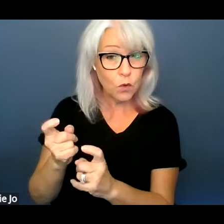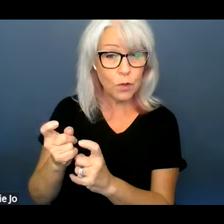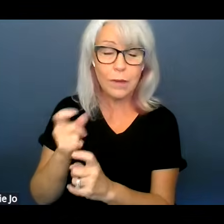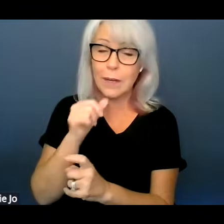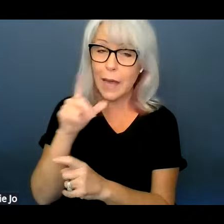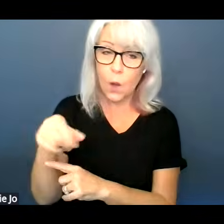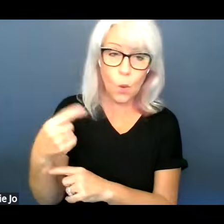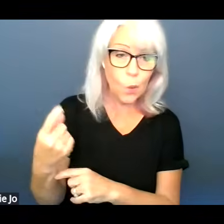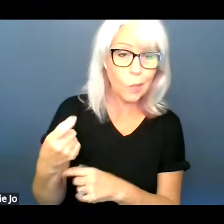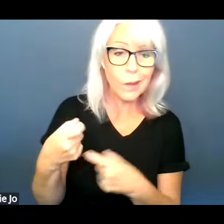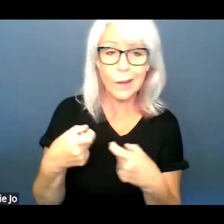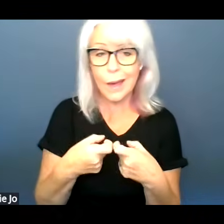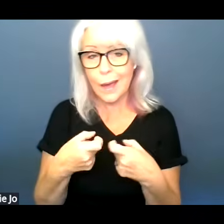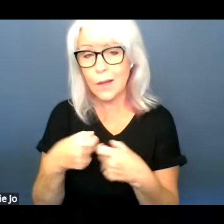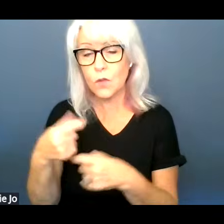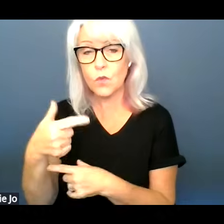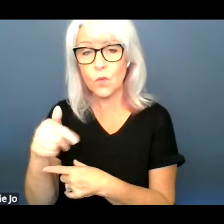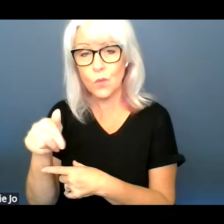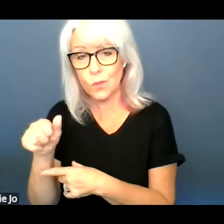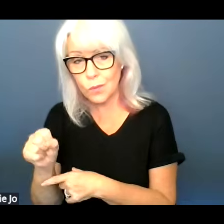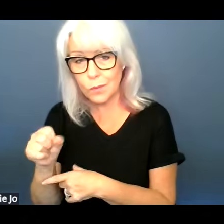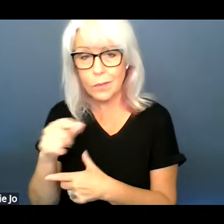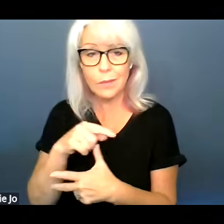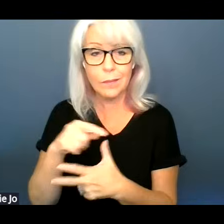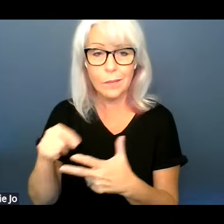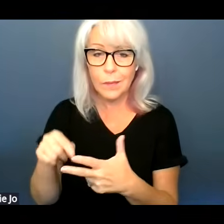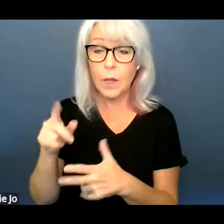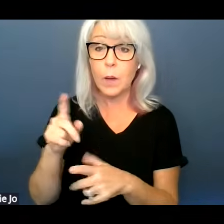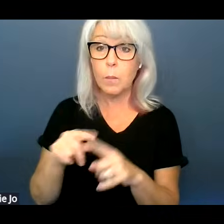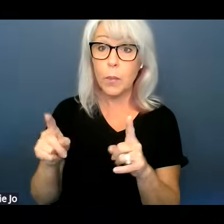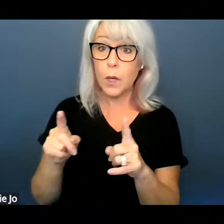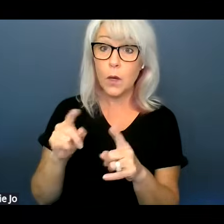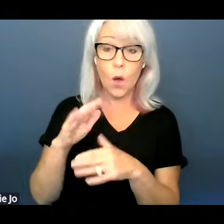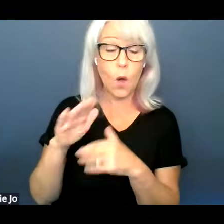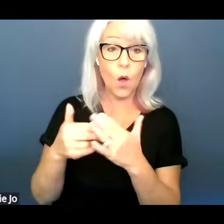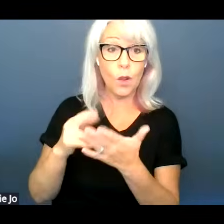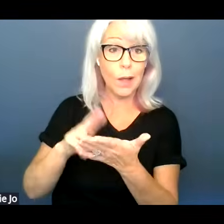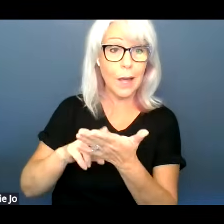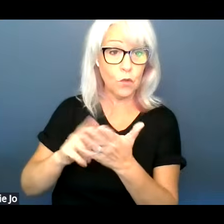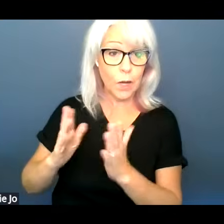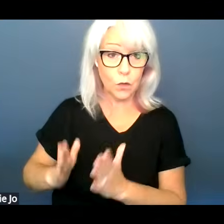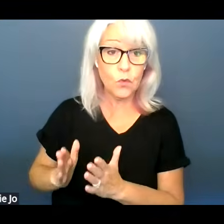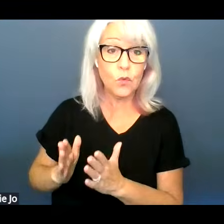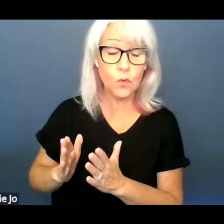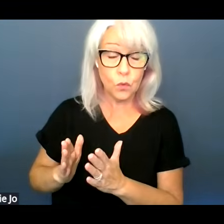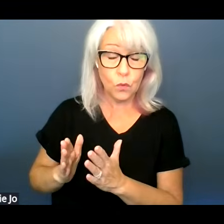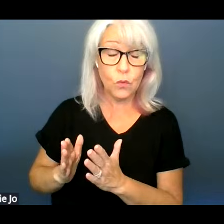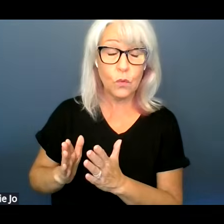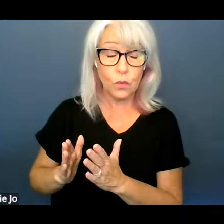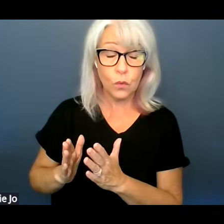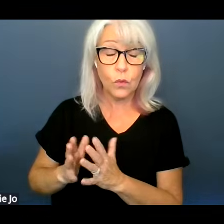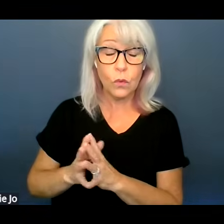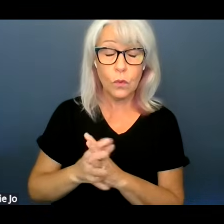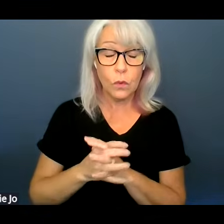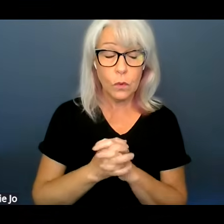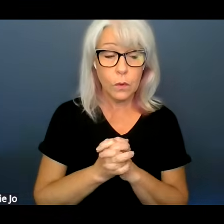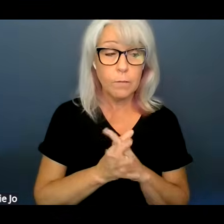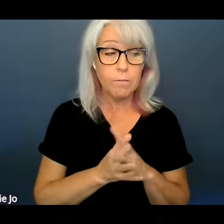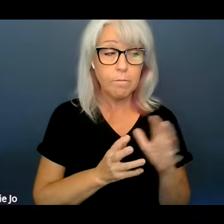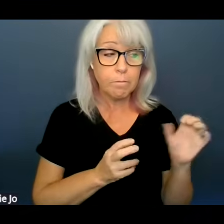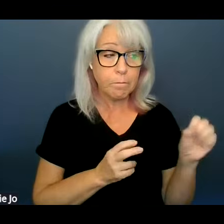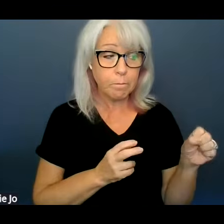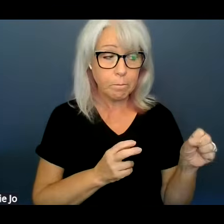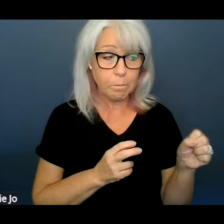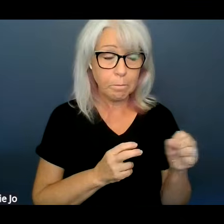just electric and gas utilities, but of contractors. Correct. So it wouldn't